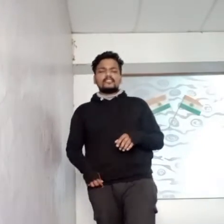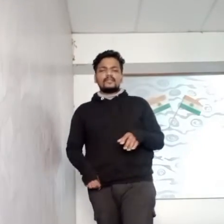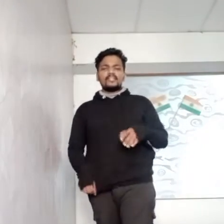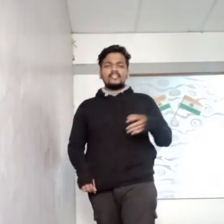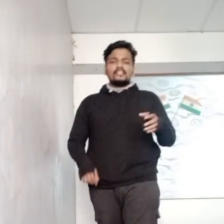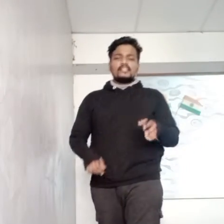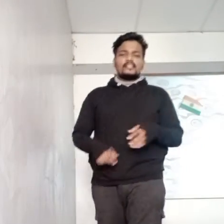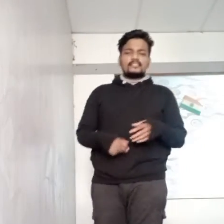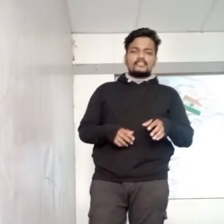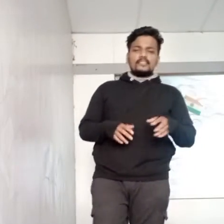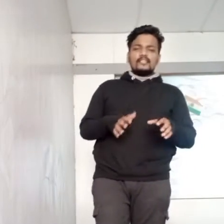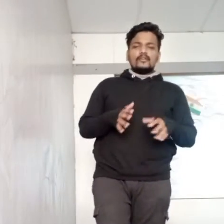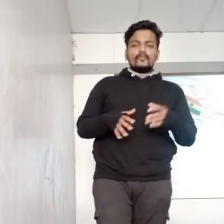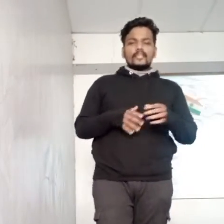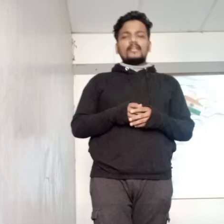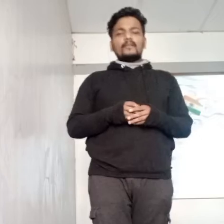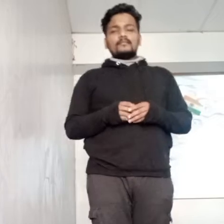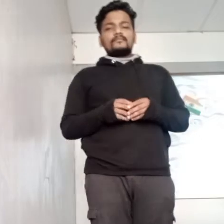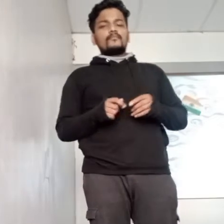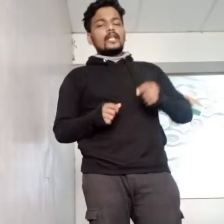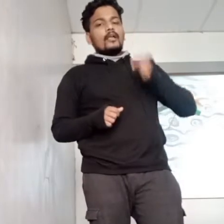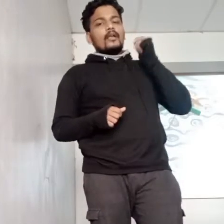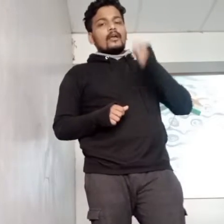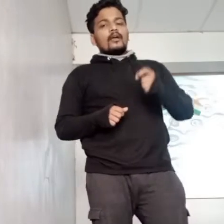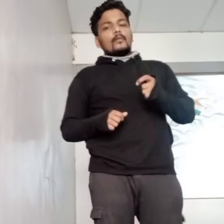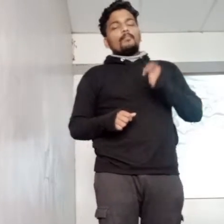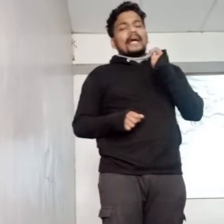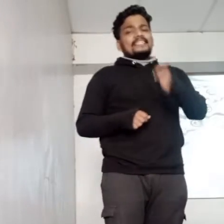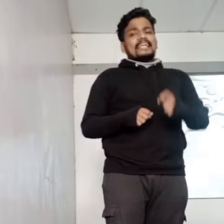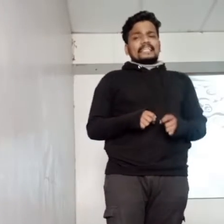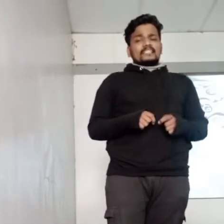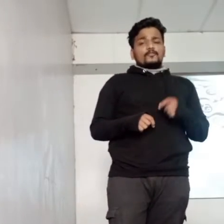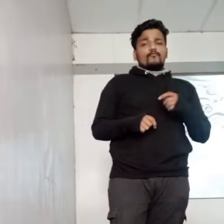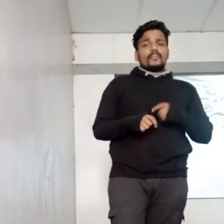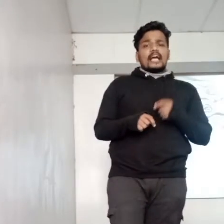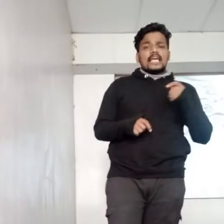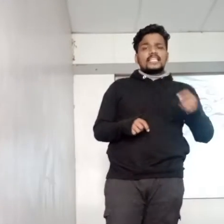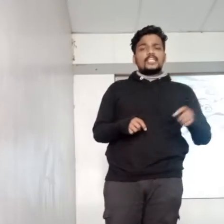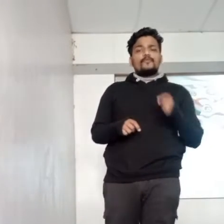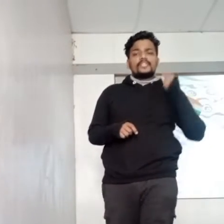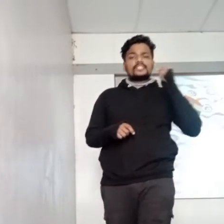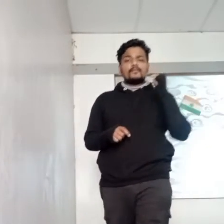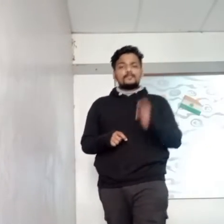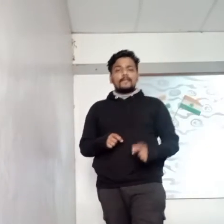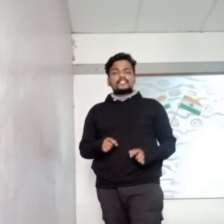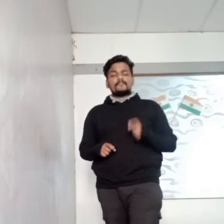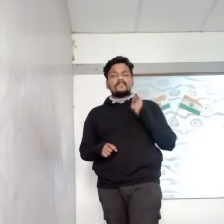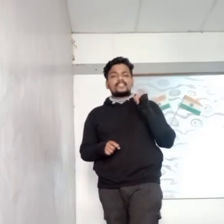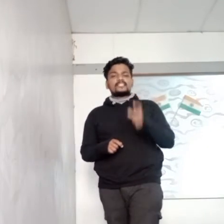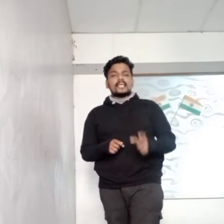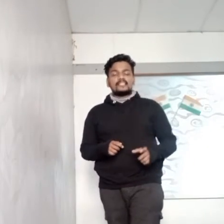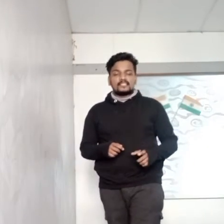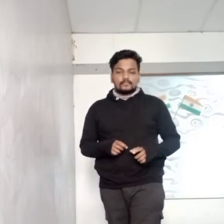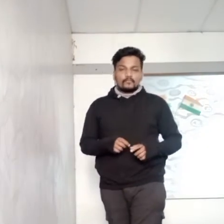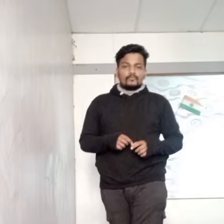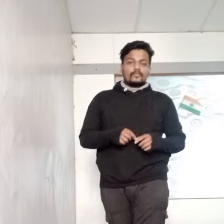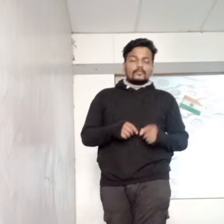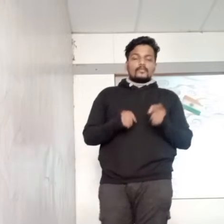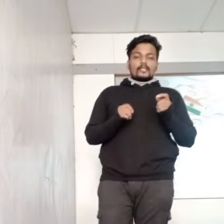but it is the variable. By that s, we are giving some specific size.